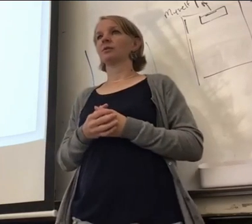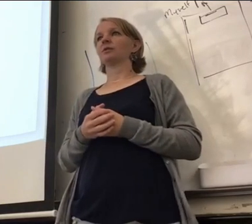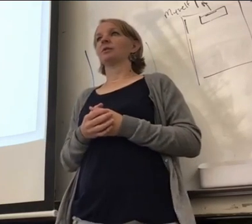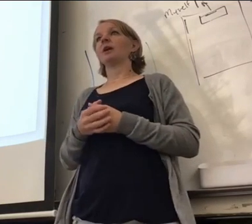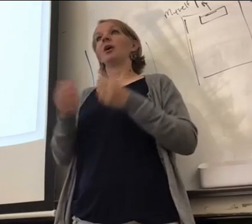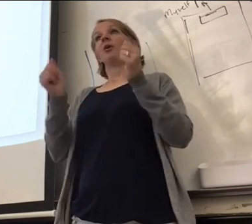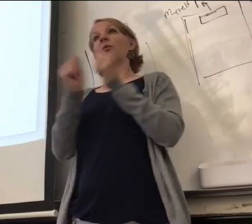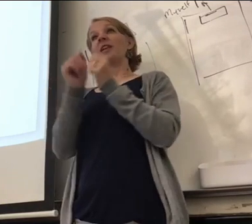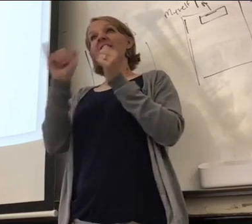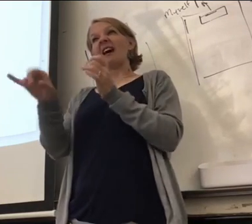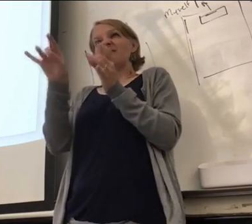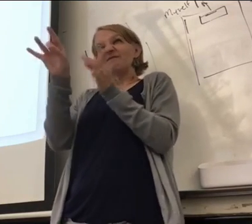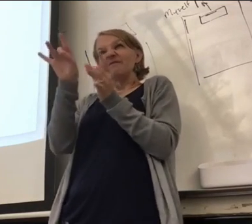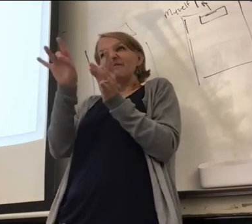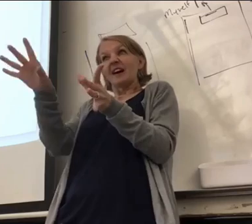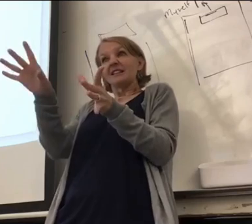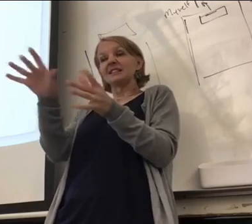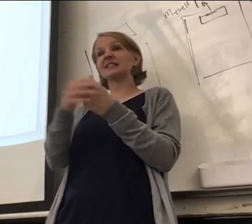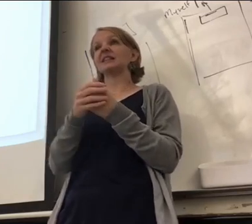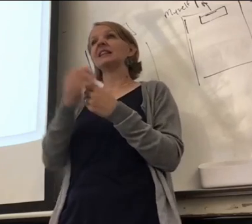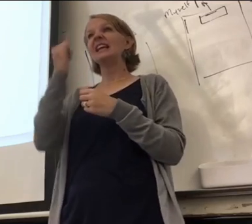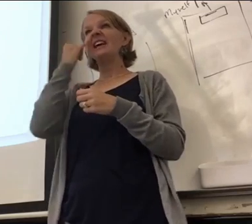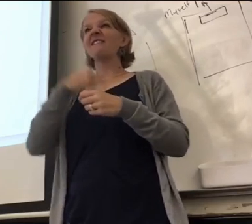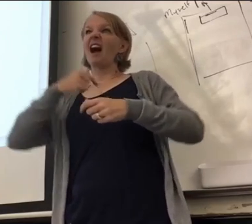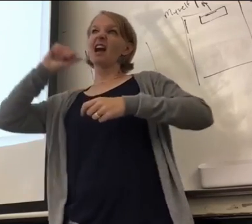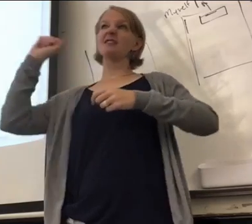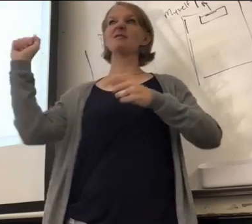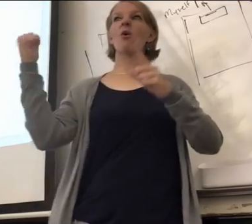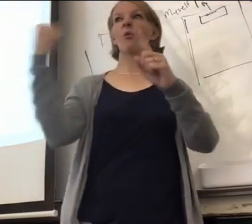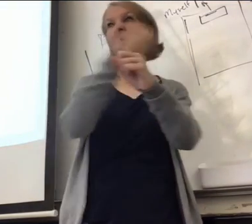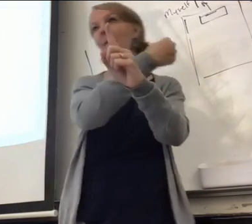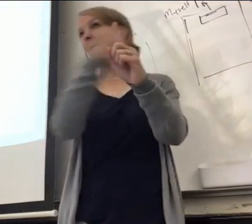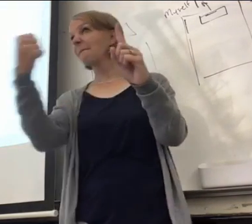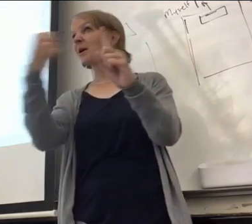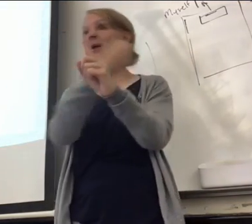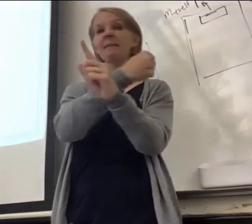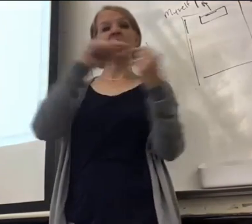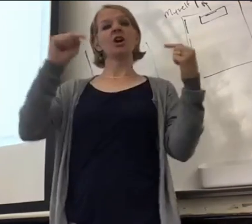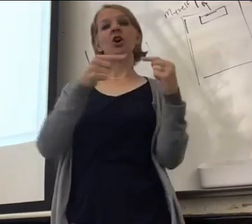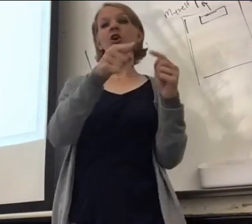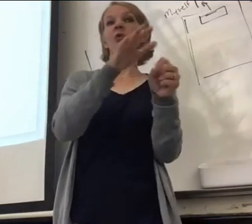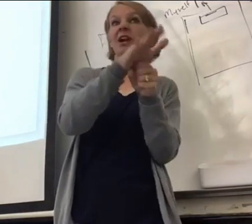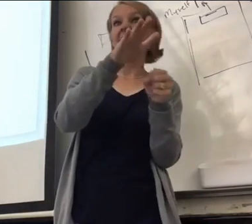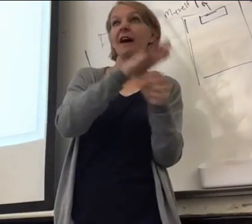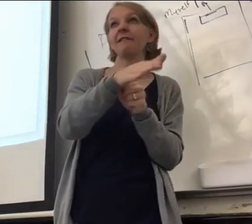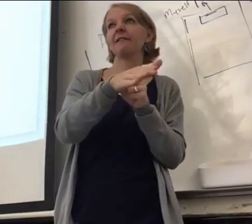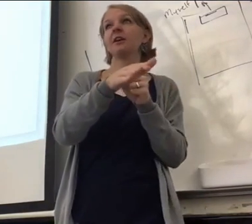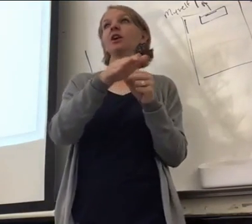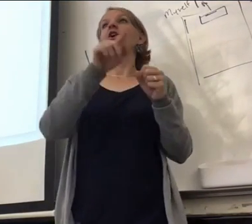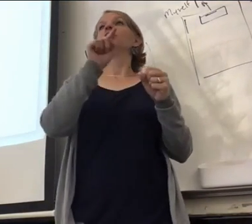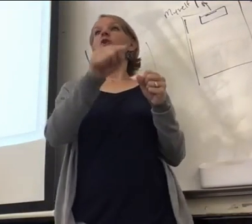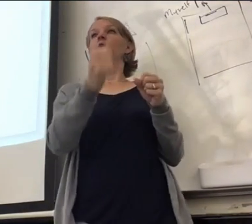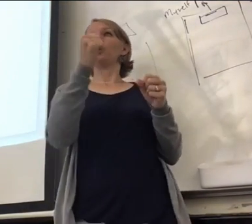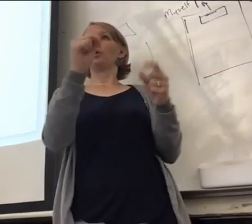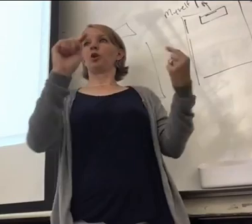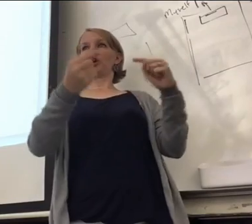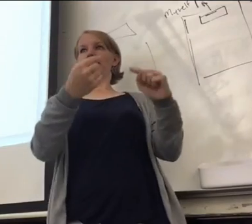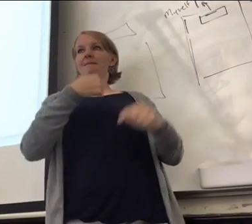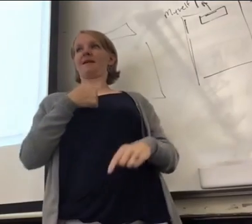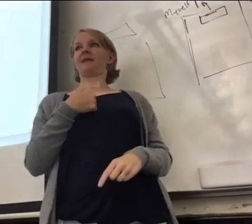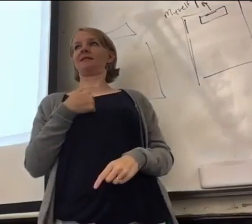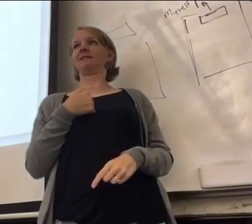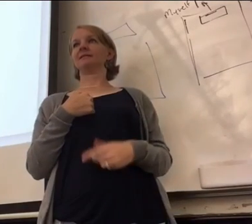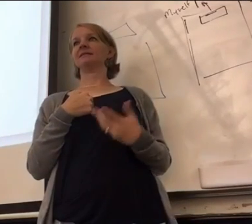Now, with this violence, the idea is if I whip you enough, if I hit you enough and hurt you enough, you will not hurt me back. It's